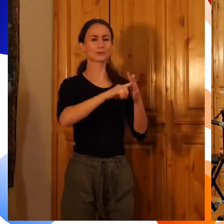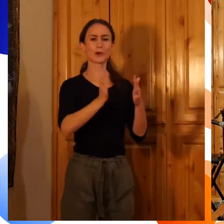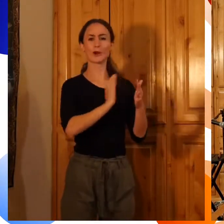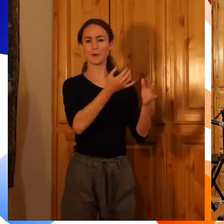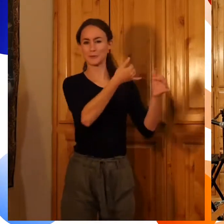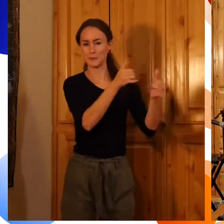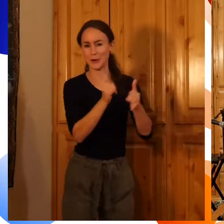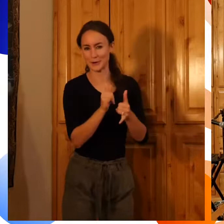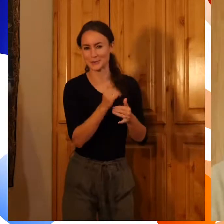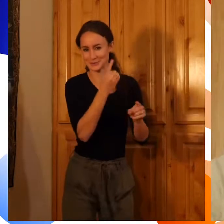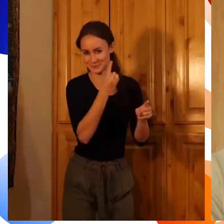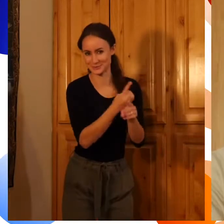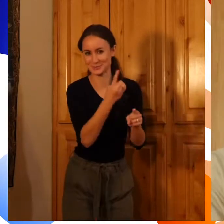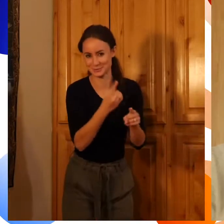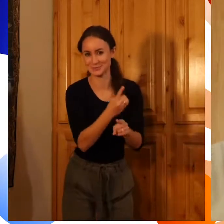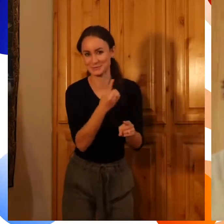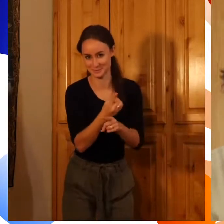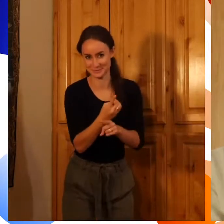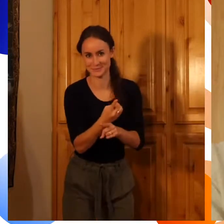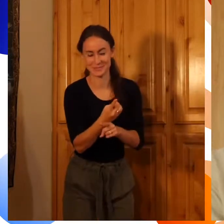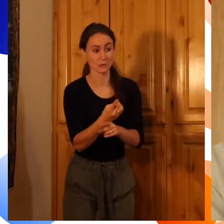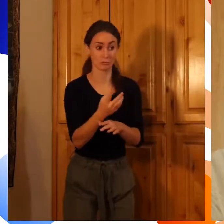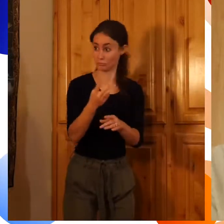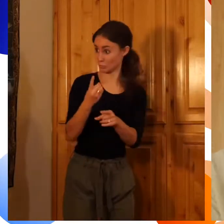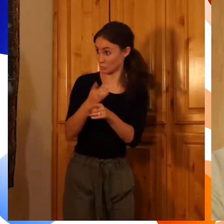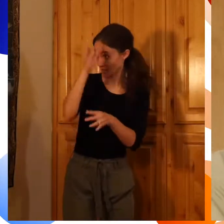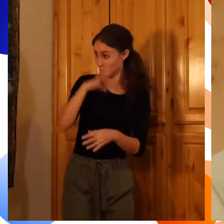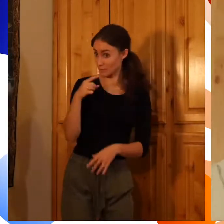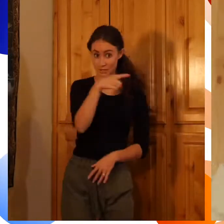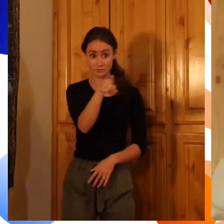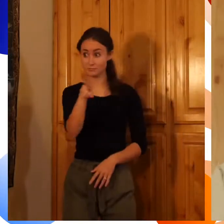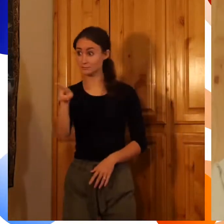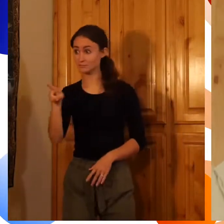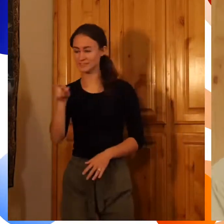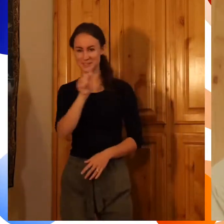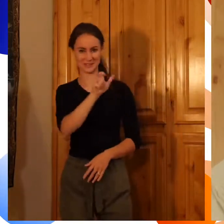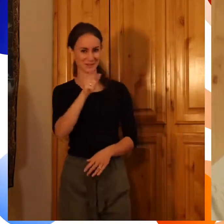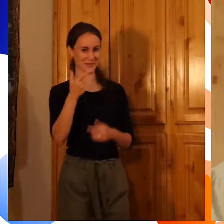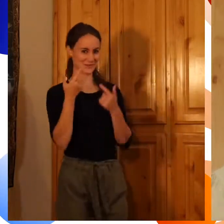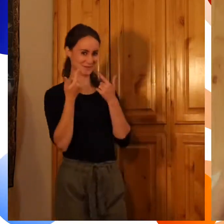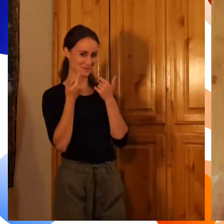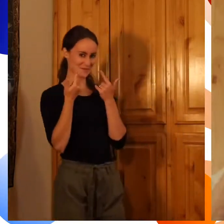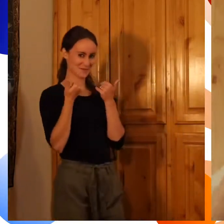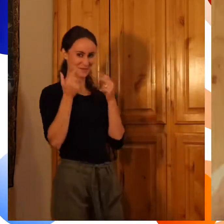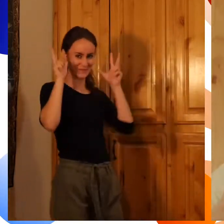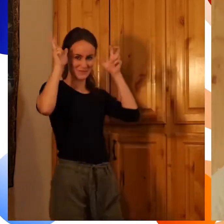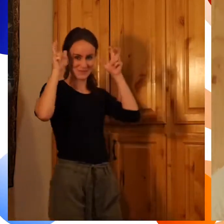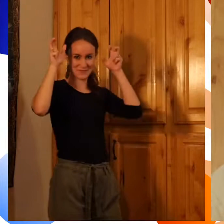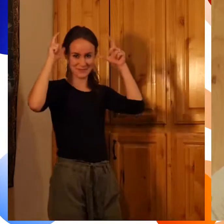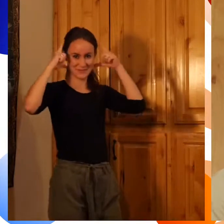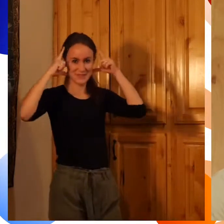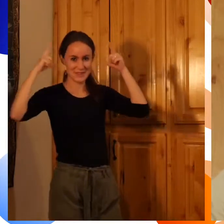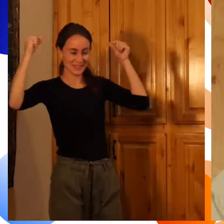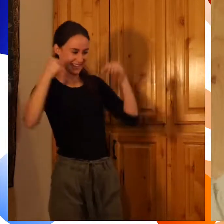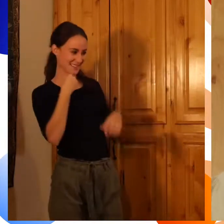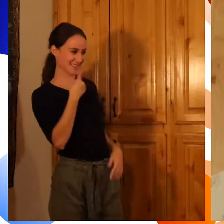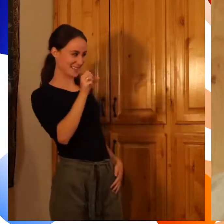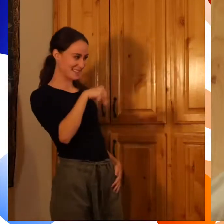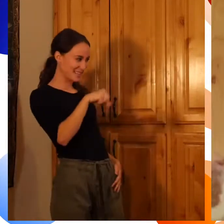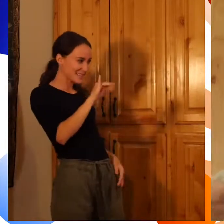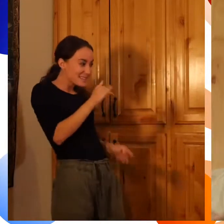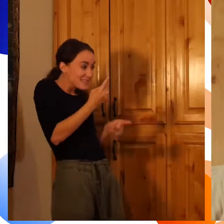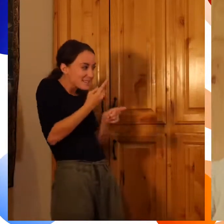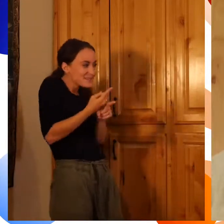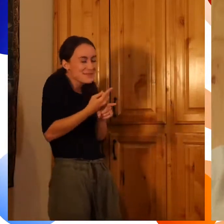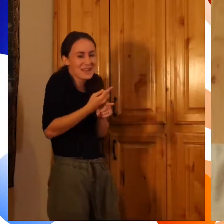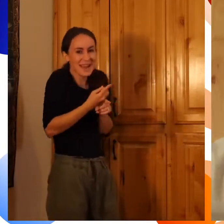boys?" And all of his men said, "Oh, yes, yes, we will, boss, we surely, surely will." And so